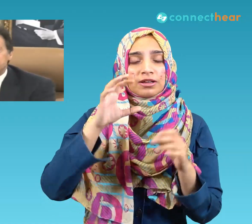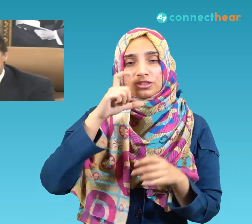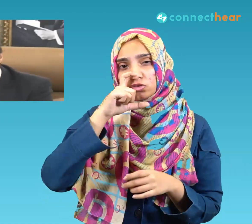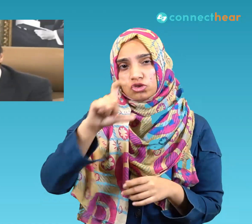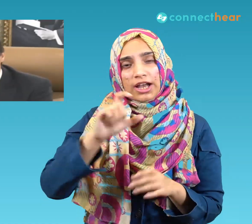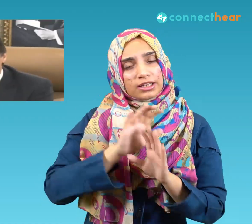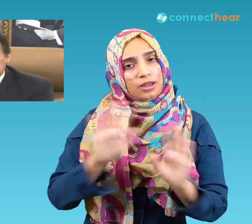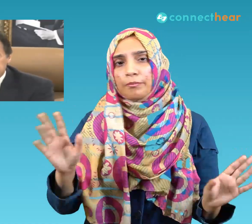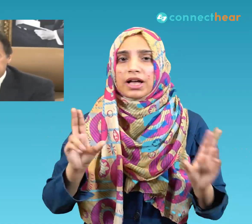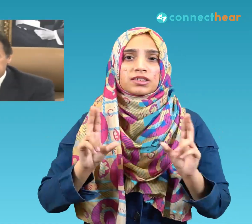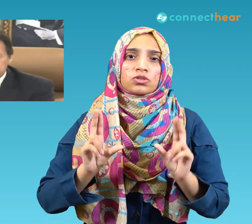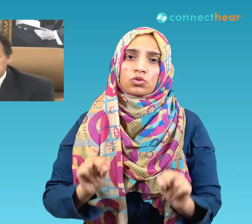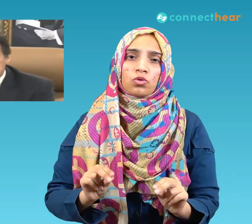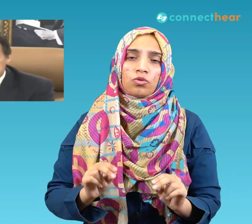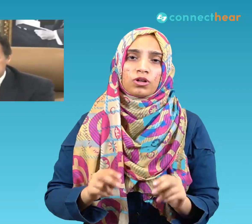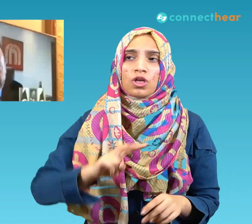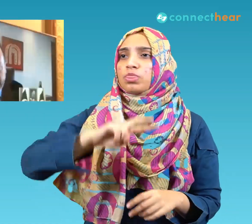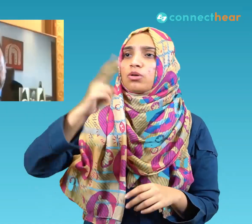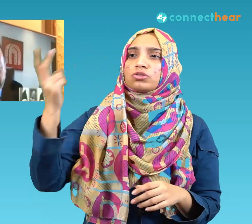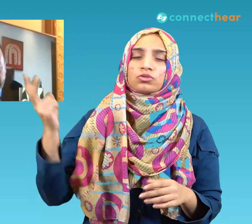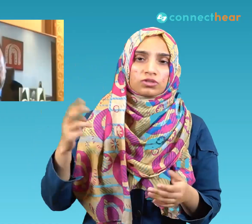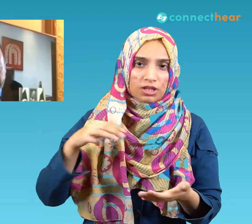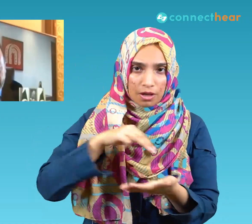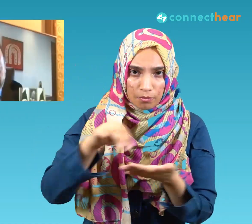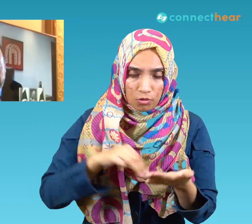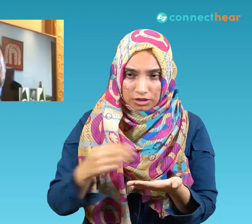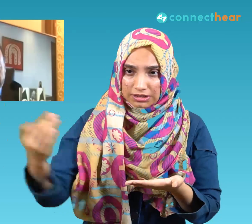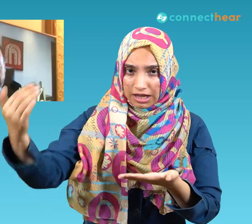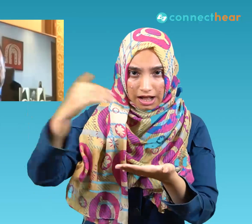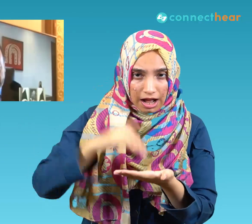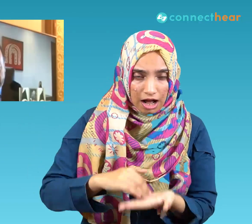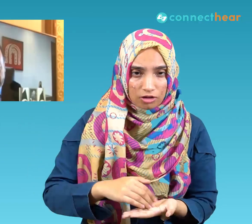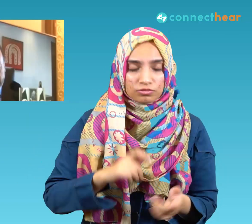can become part of the CPEC. The key for us right now is Afghanistan.